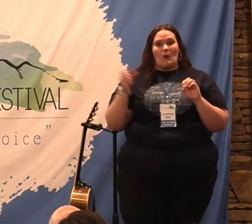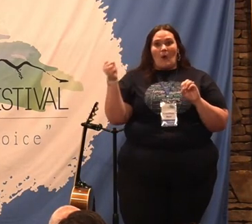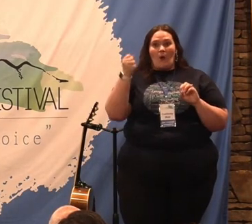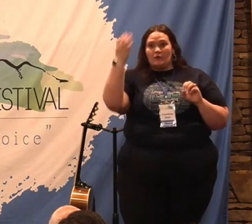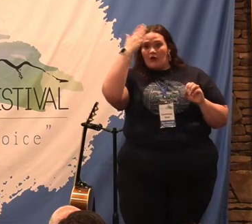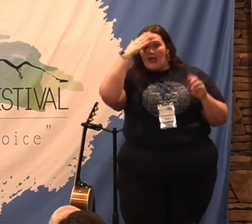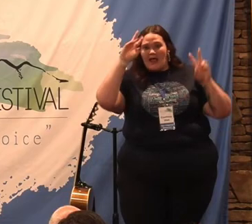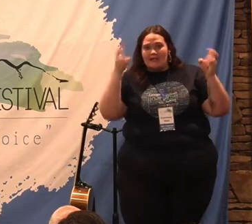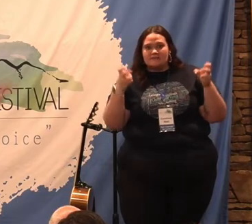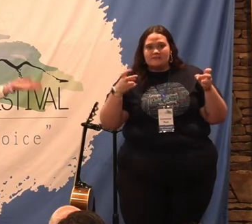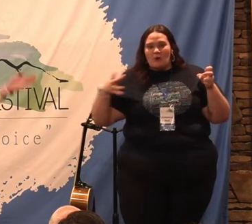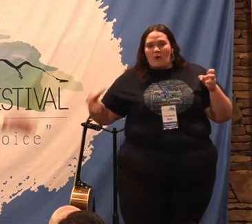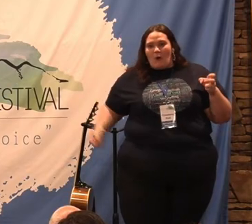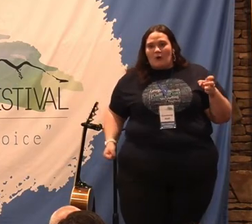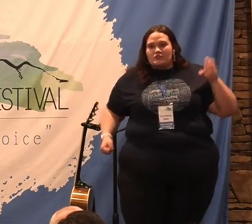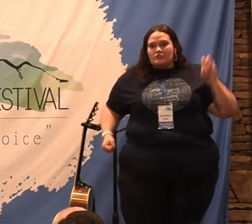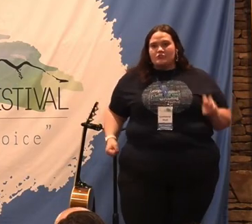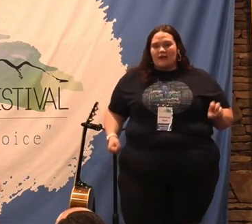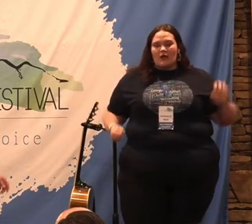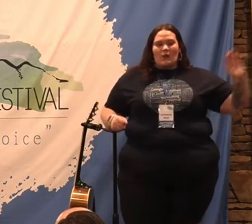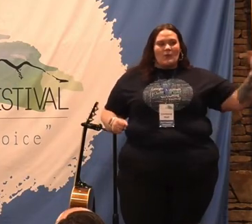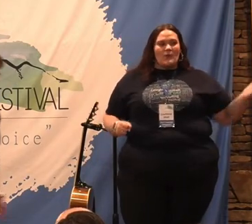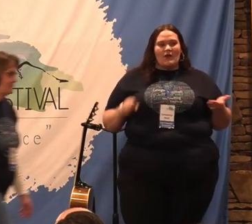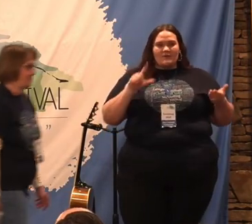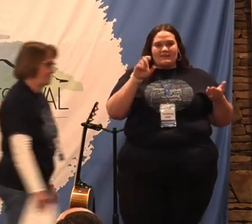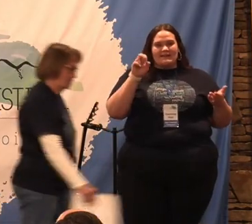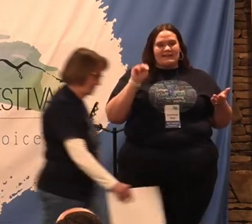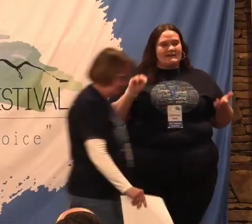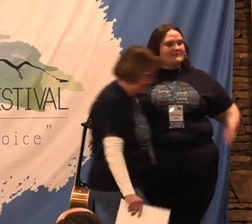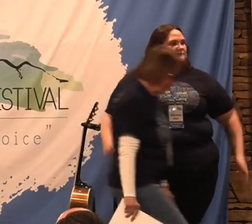hold to your chair, and let's welcome Lynn.